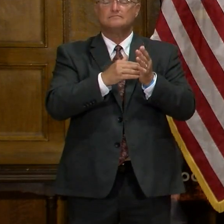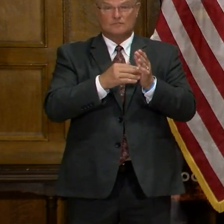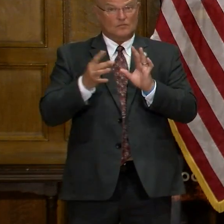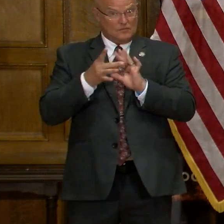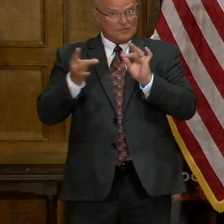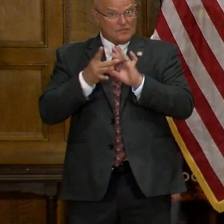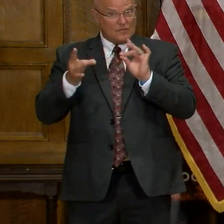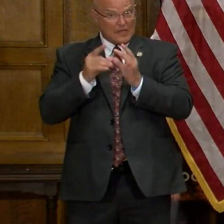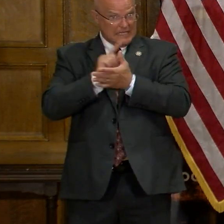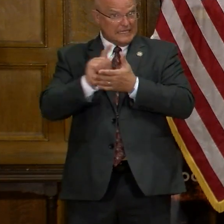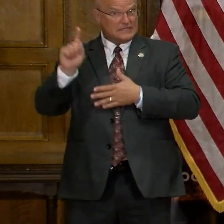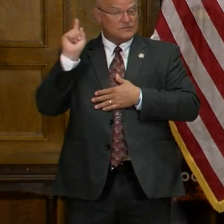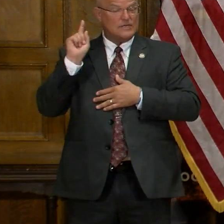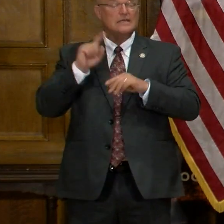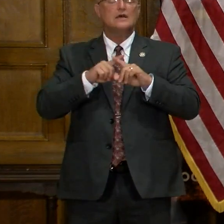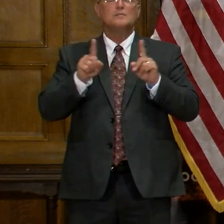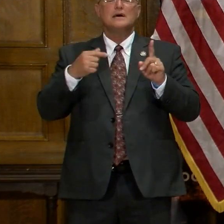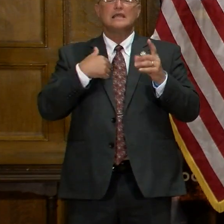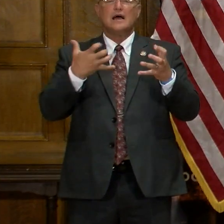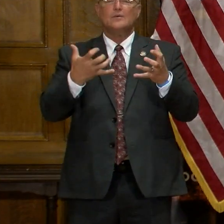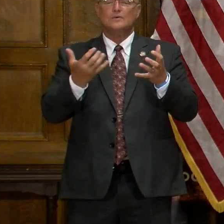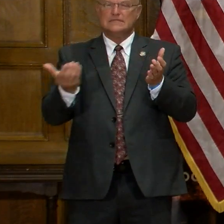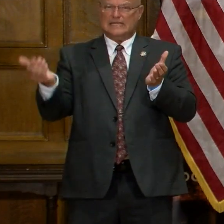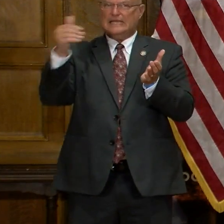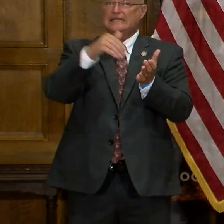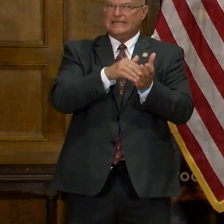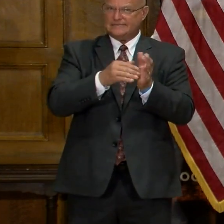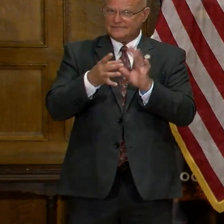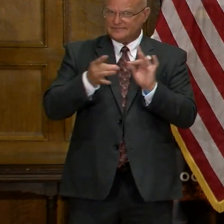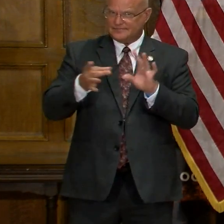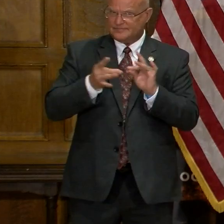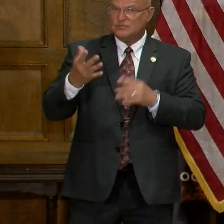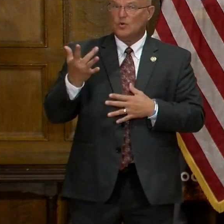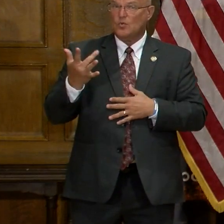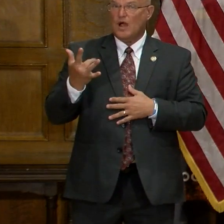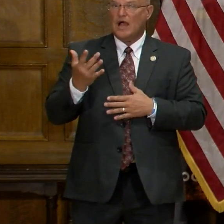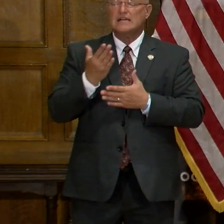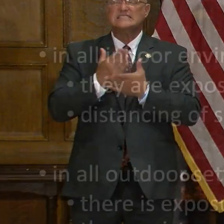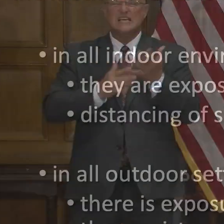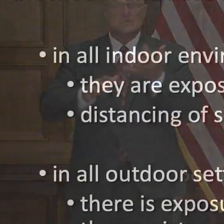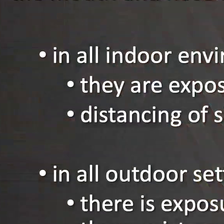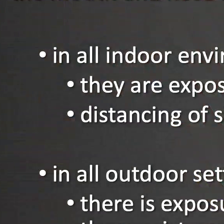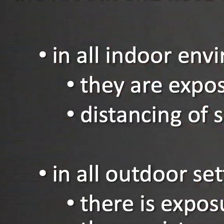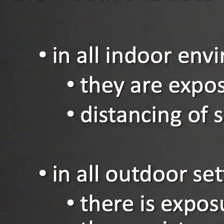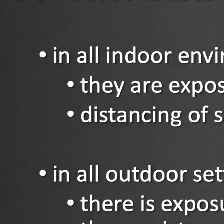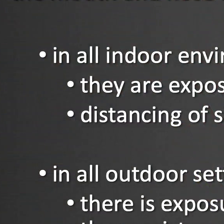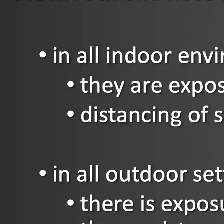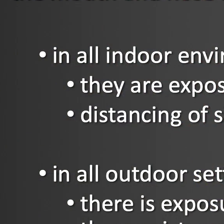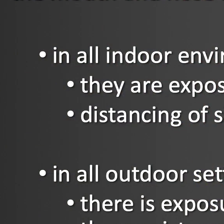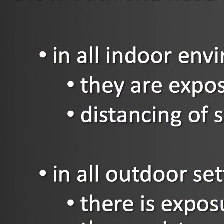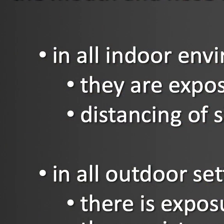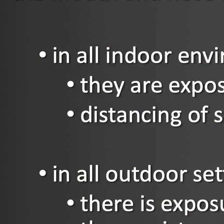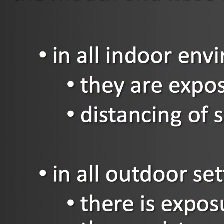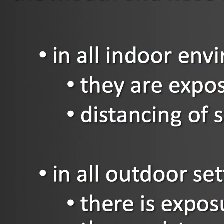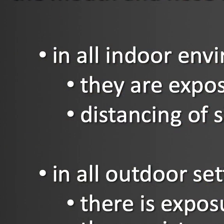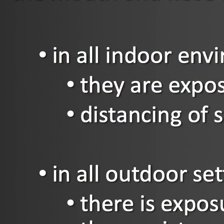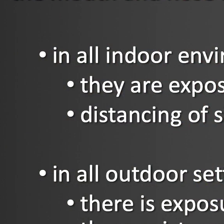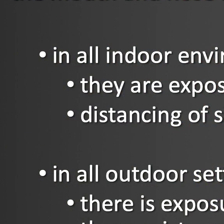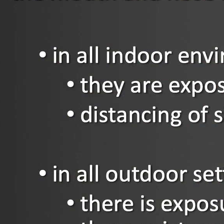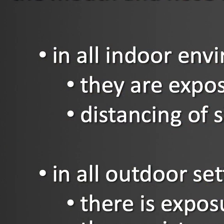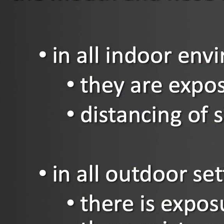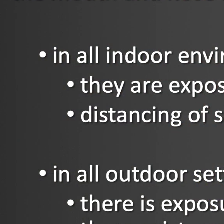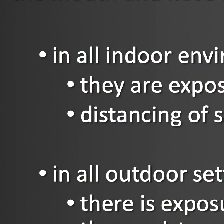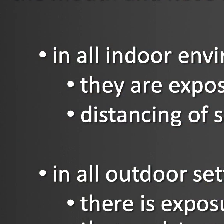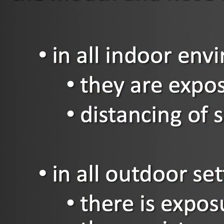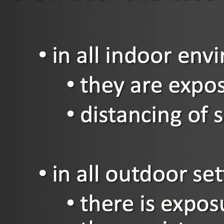this last week, but I wanted to reiterate it because there's some confusion out there as to when you have